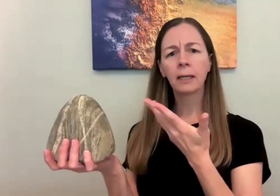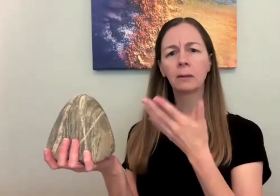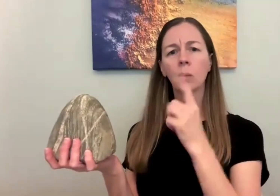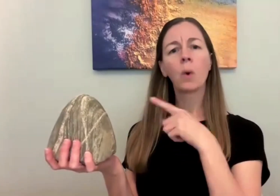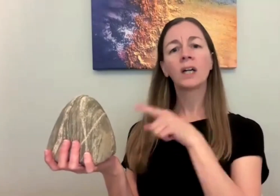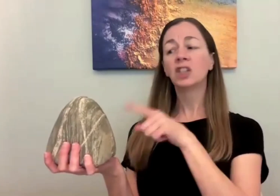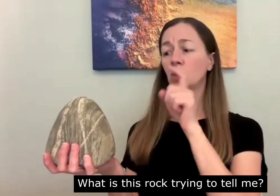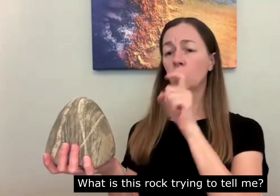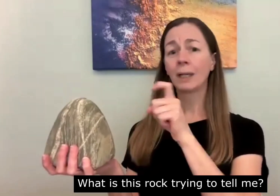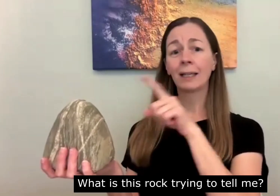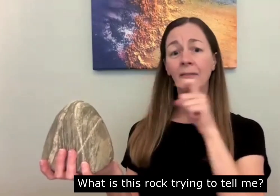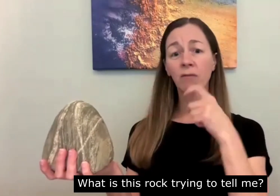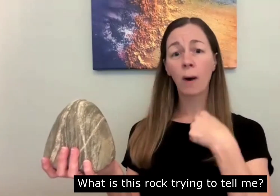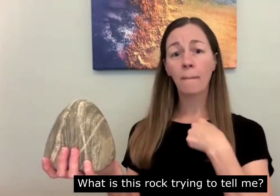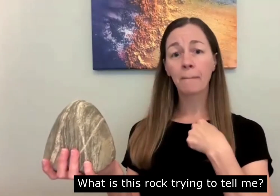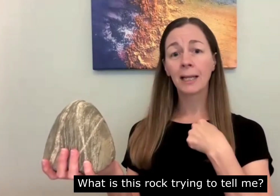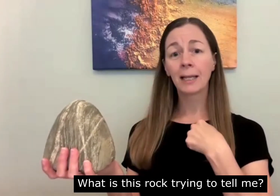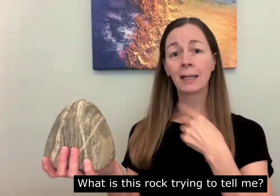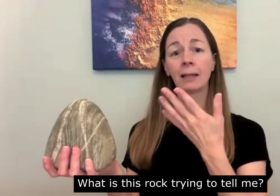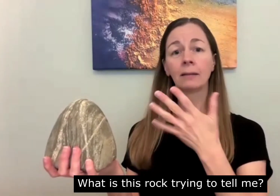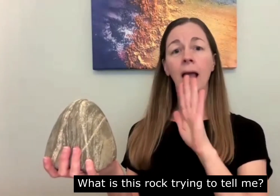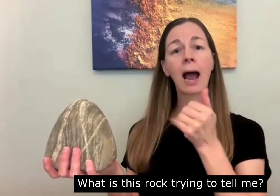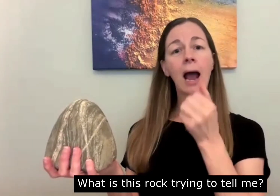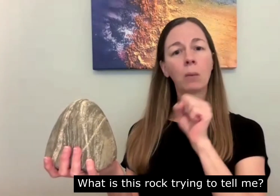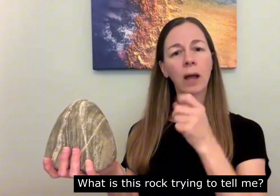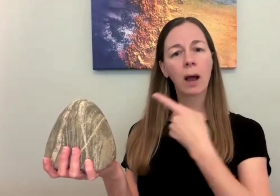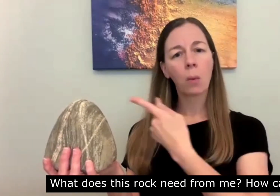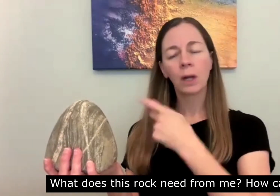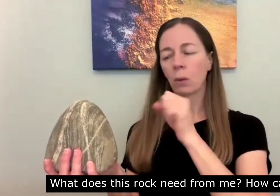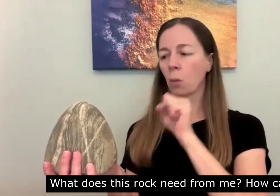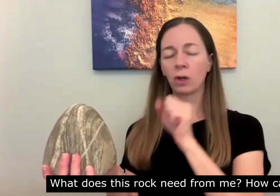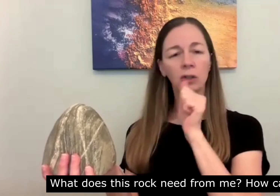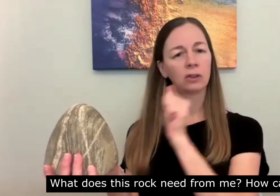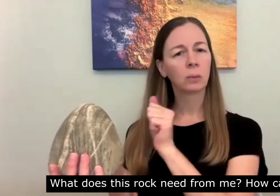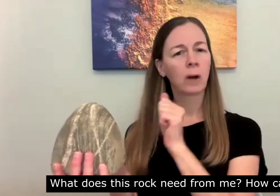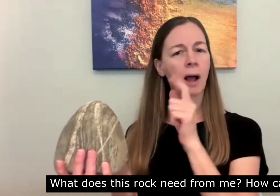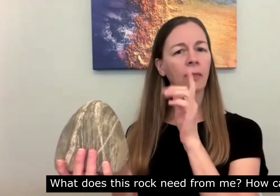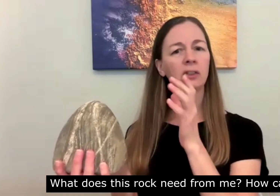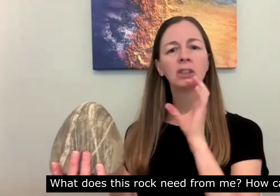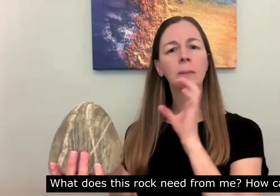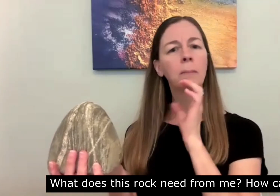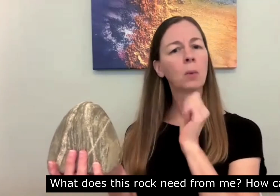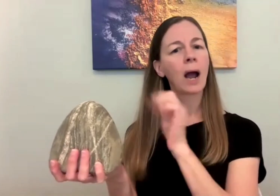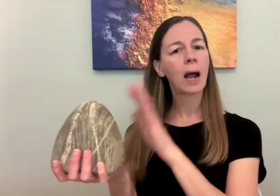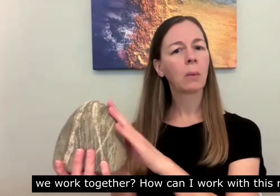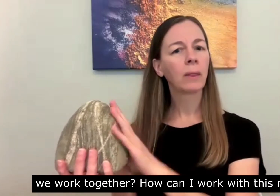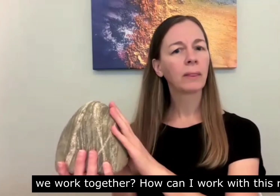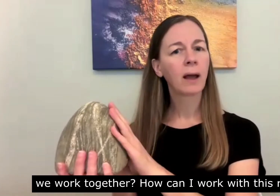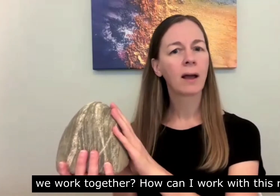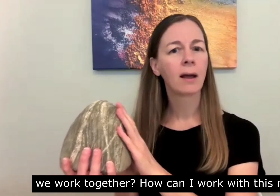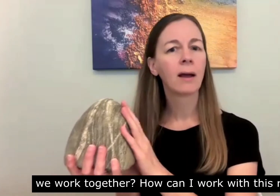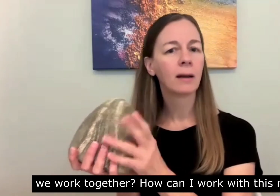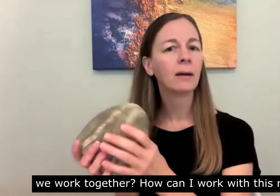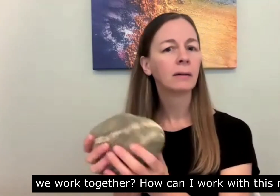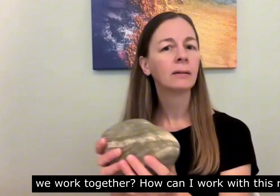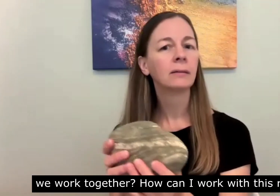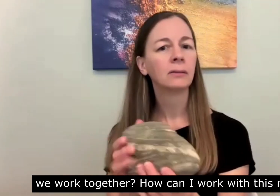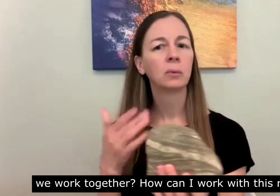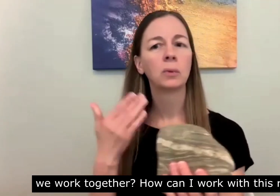What is this rock trying to tell me? What does this rock need from me? How can we work together? How can I work with